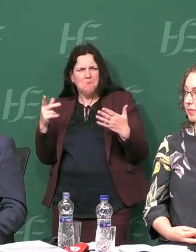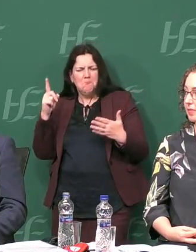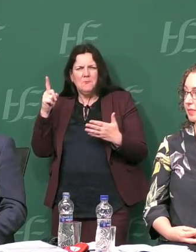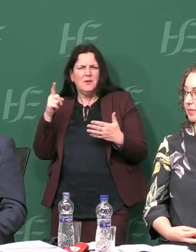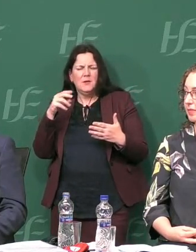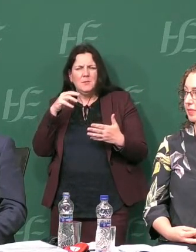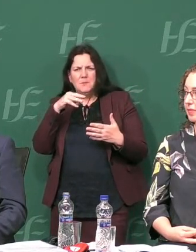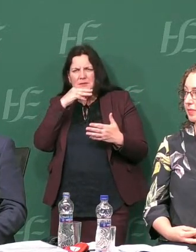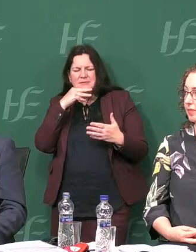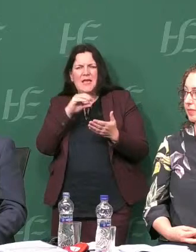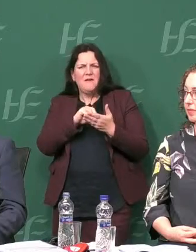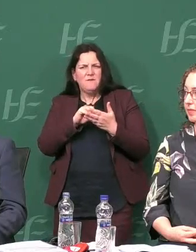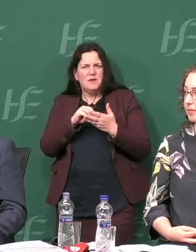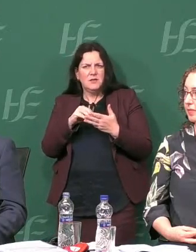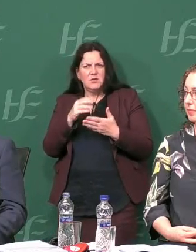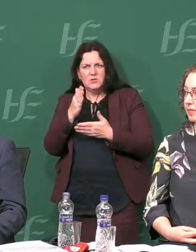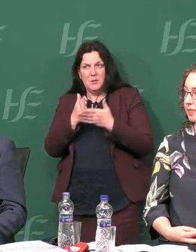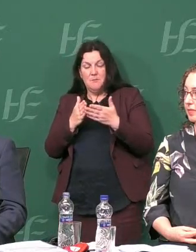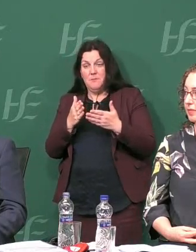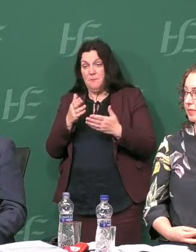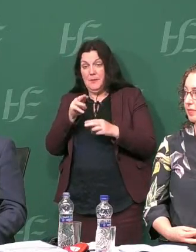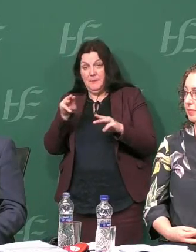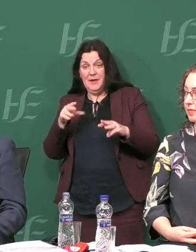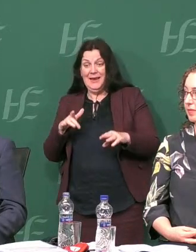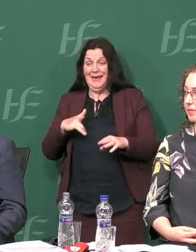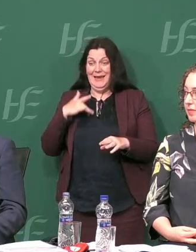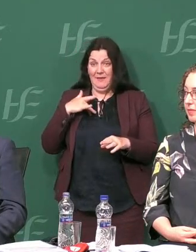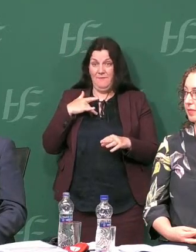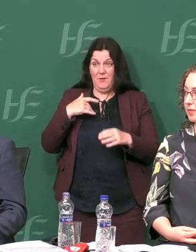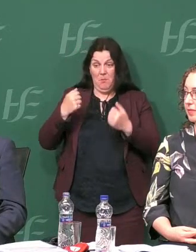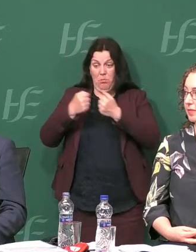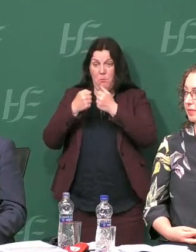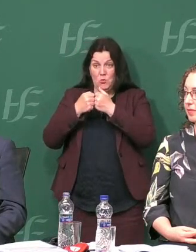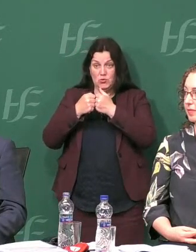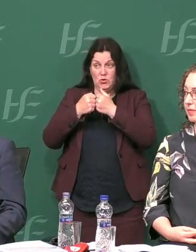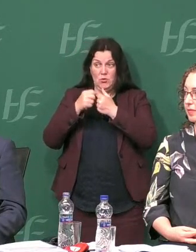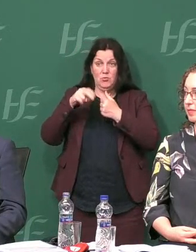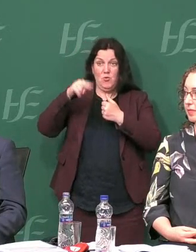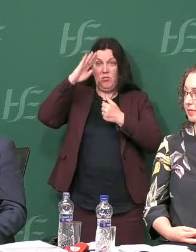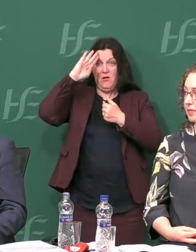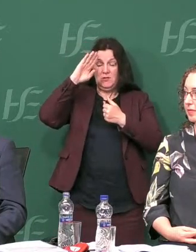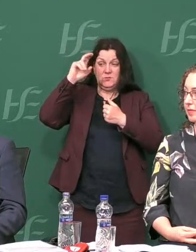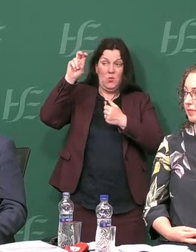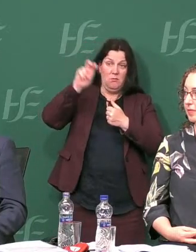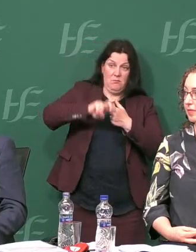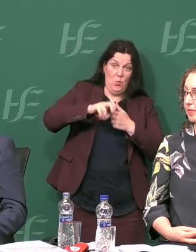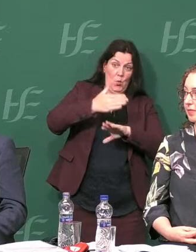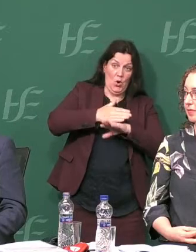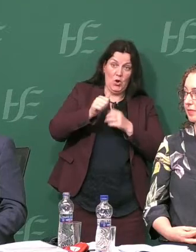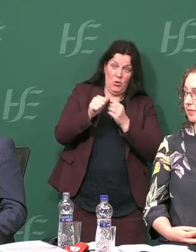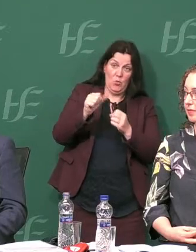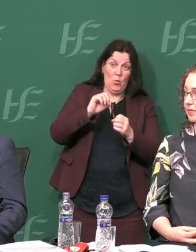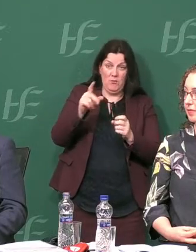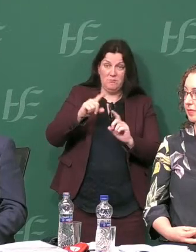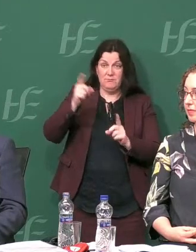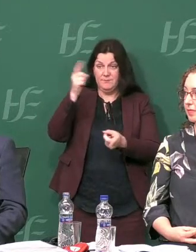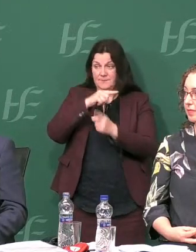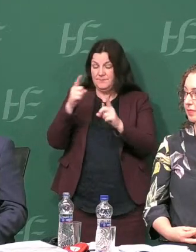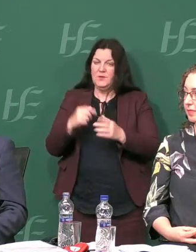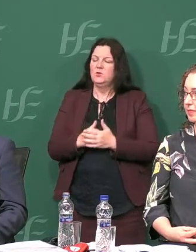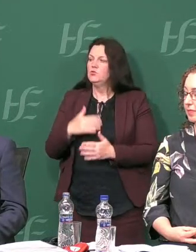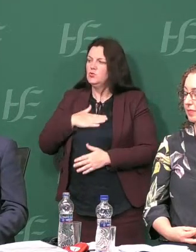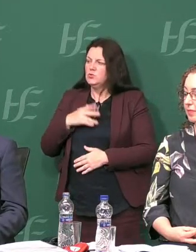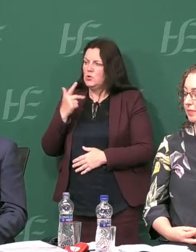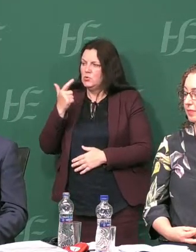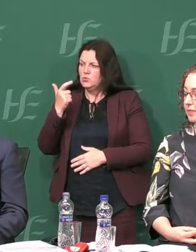who are working on one side of the border, living on one side of the border, working on the other, or who may have moved from one side of the other border to the other. Yeah, Paul, just